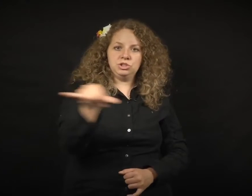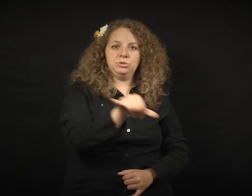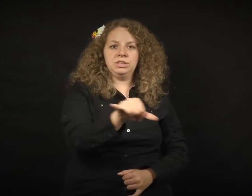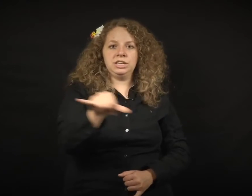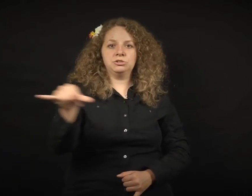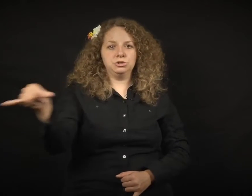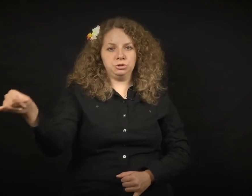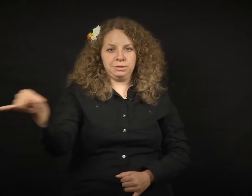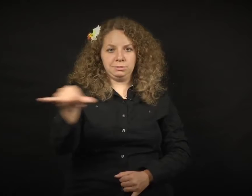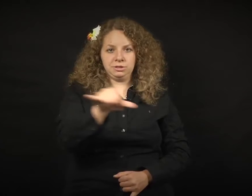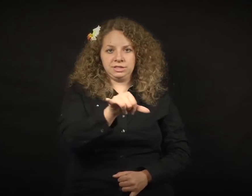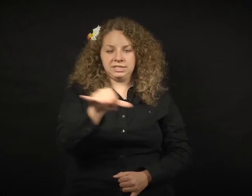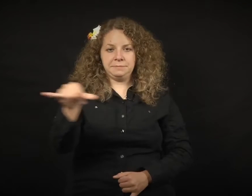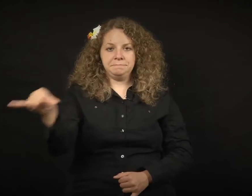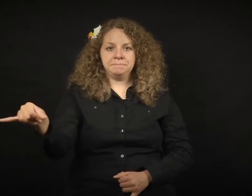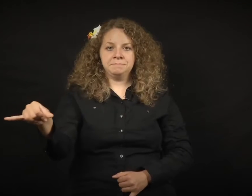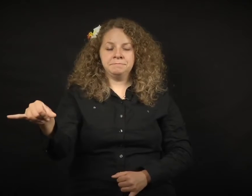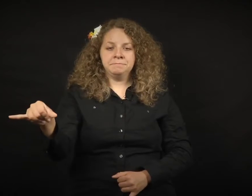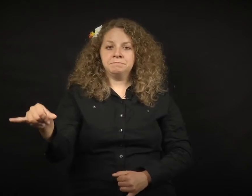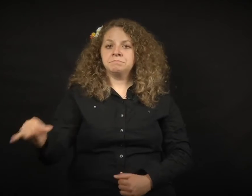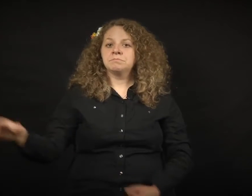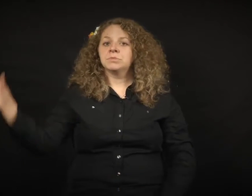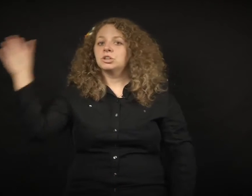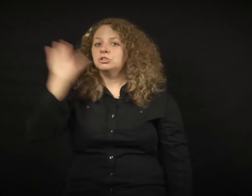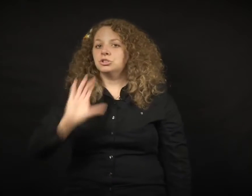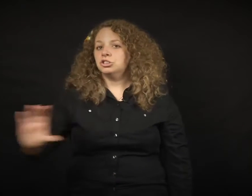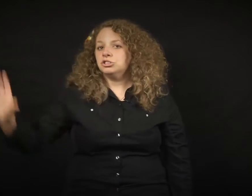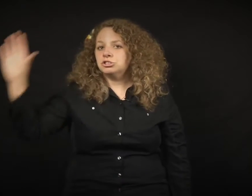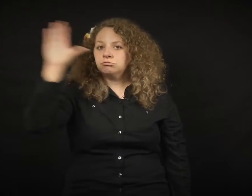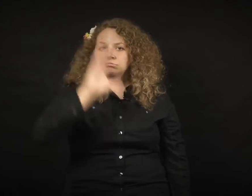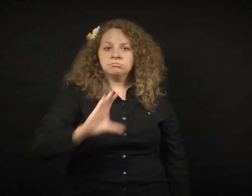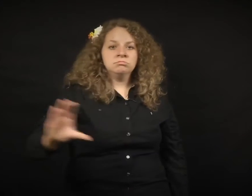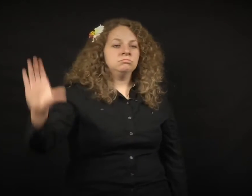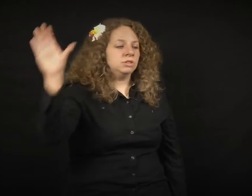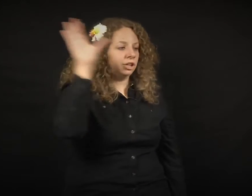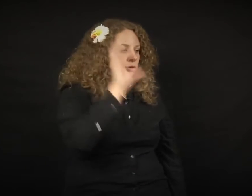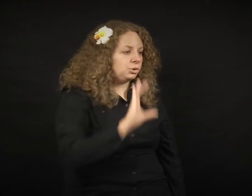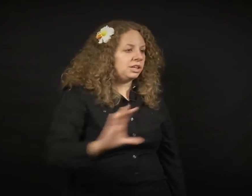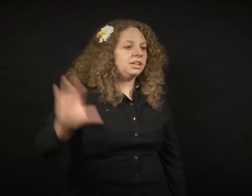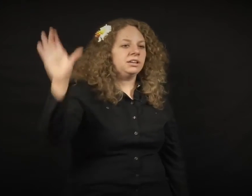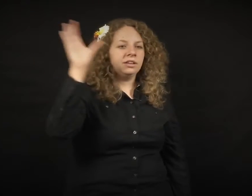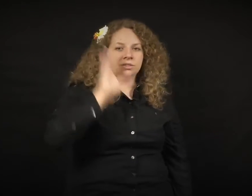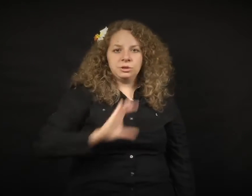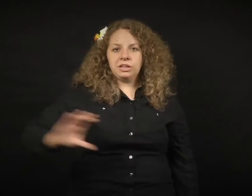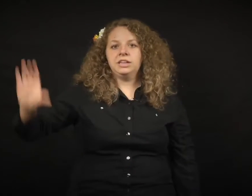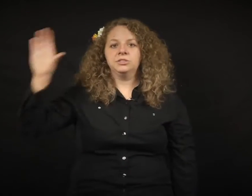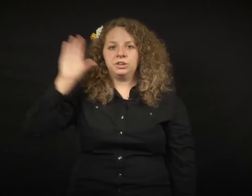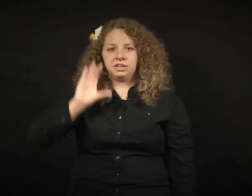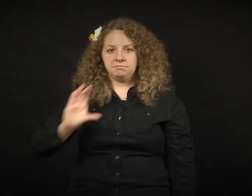two things or two people are the same. Search. Like you're looking and looking and looking.